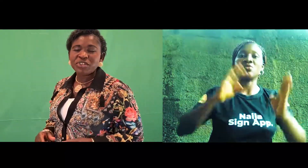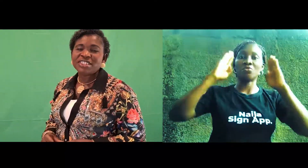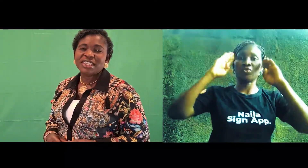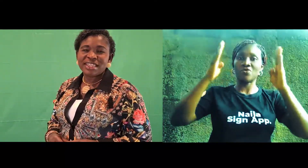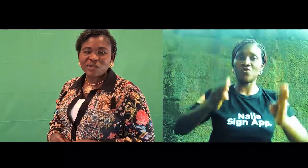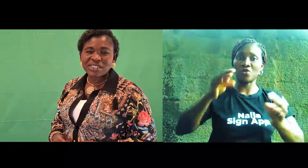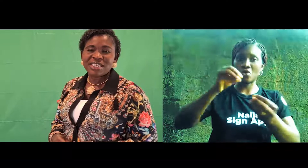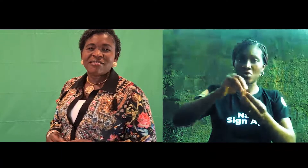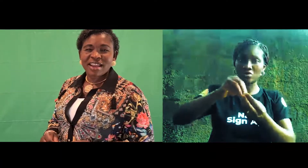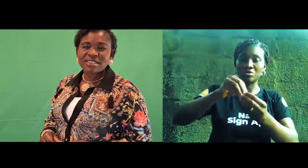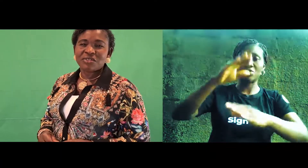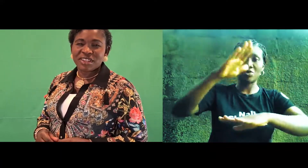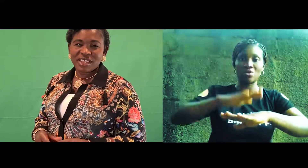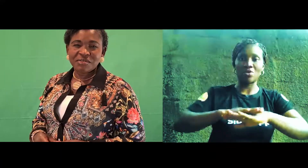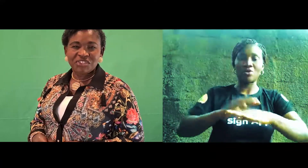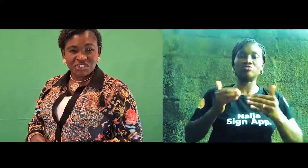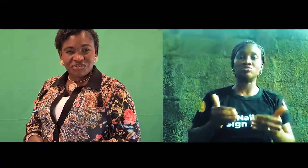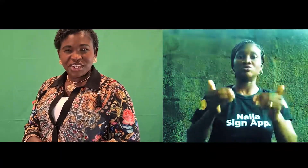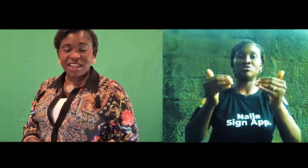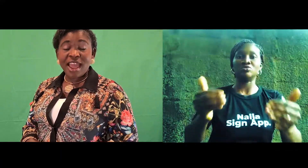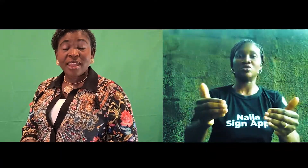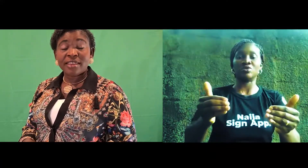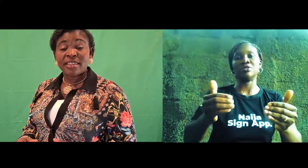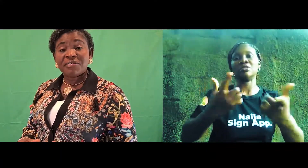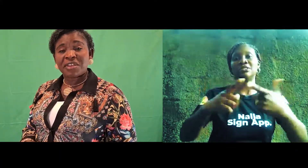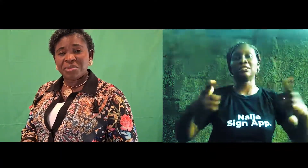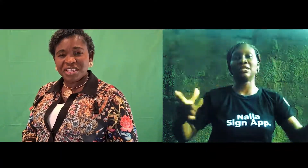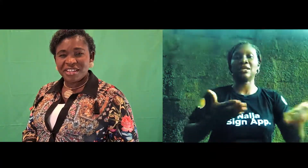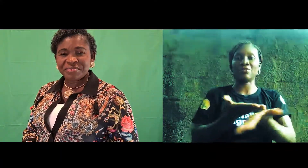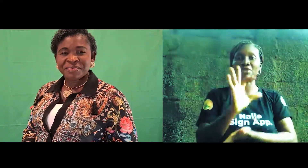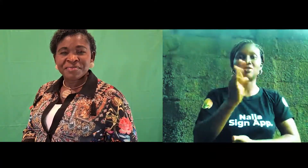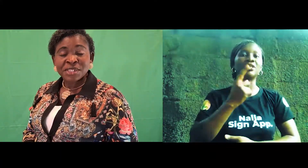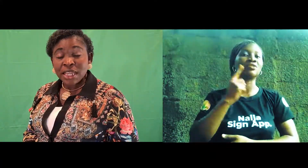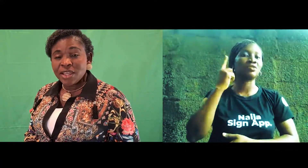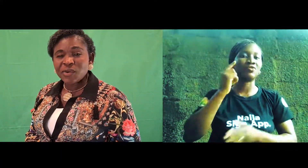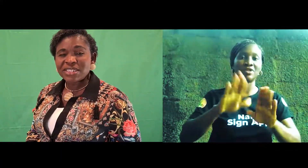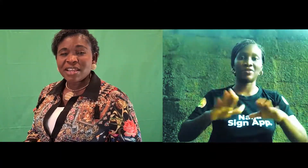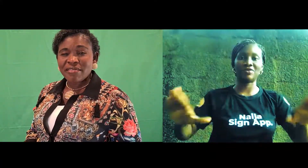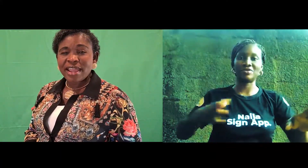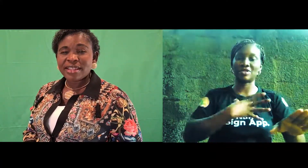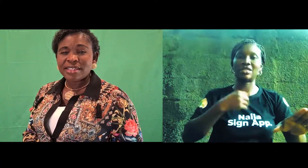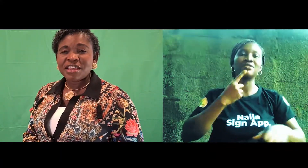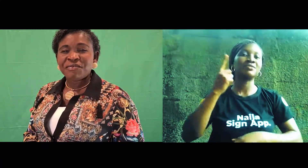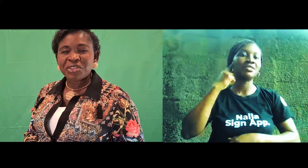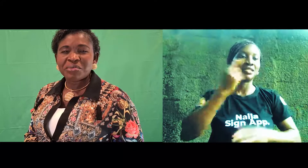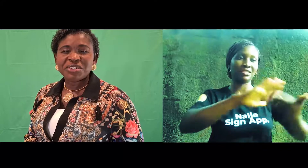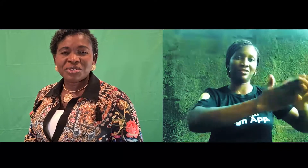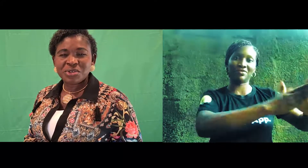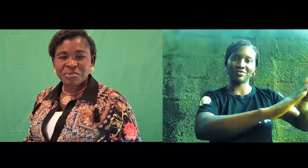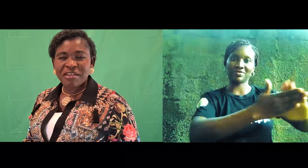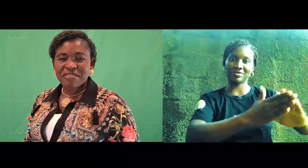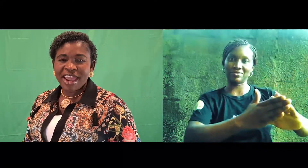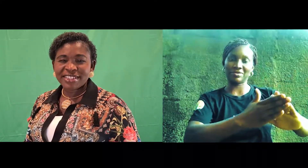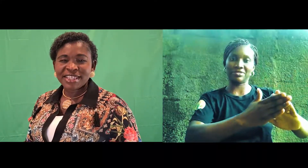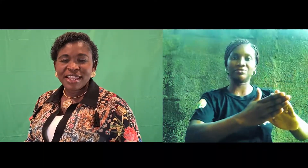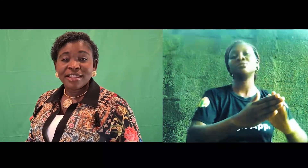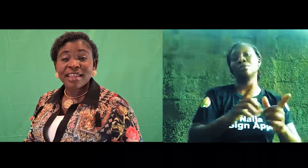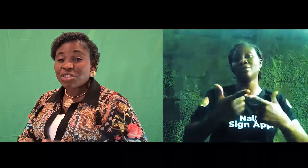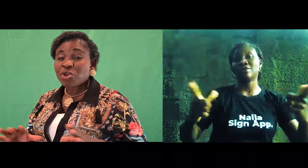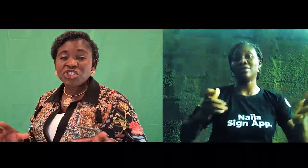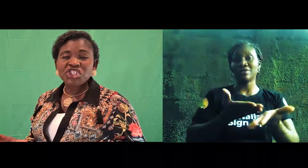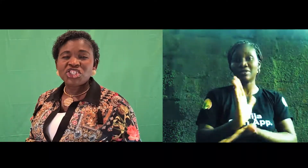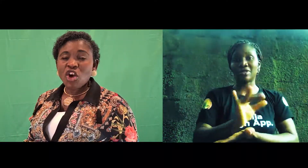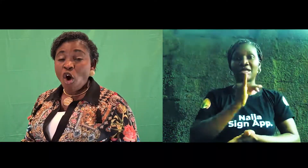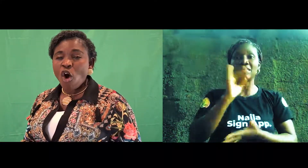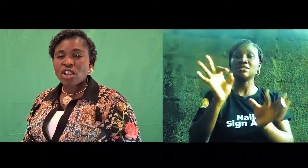on promoting the linguistic rights of the deaf children and the deaf community. Linguistic right is a fundamental human right